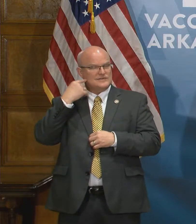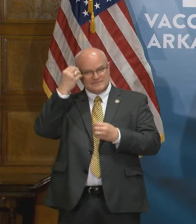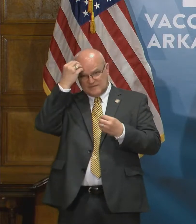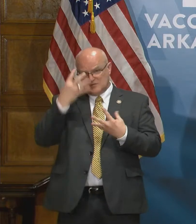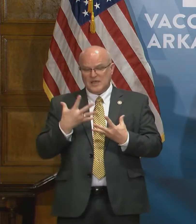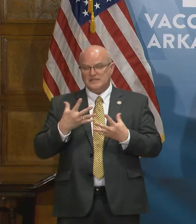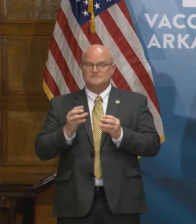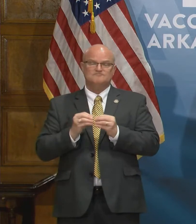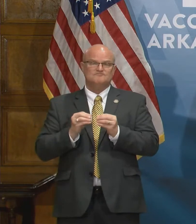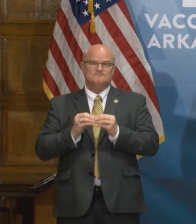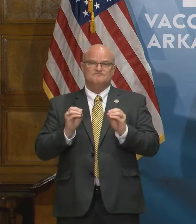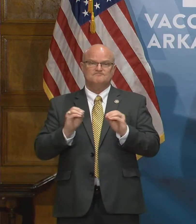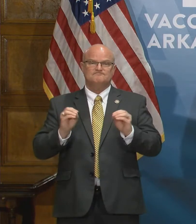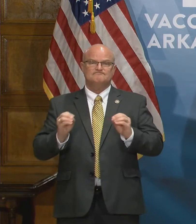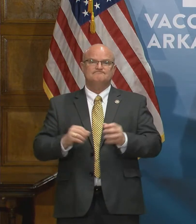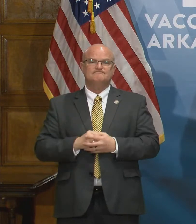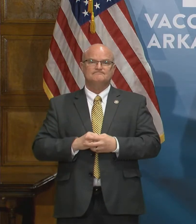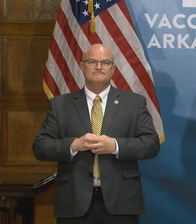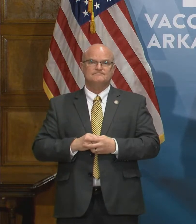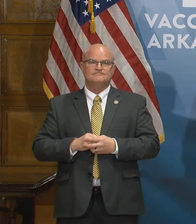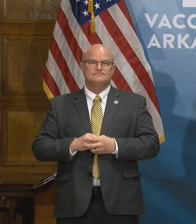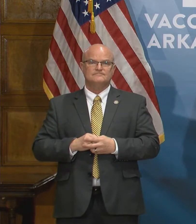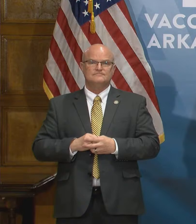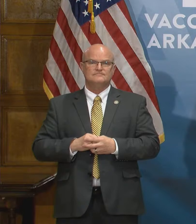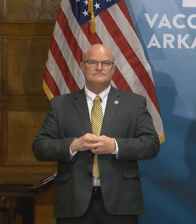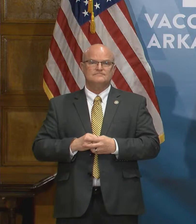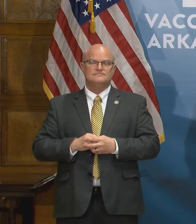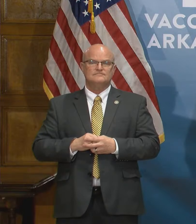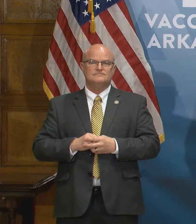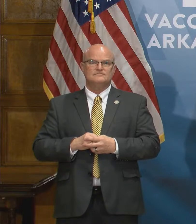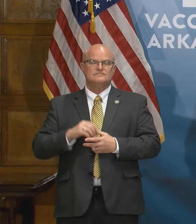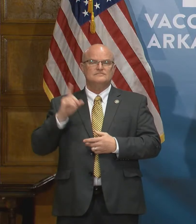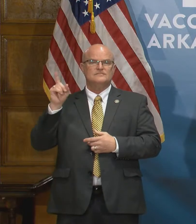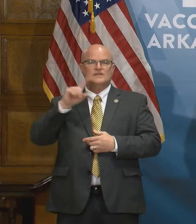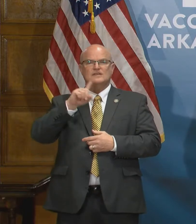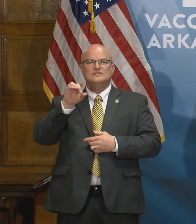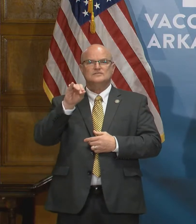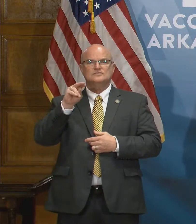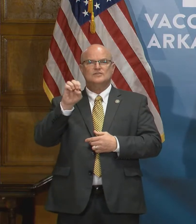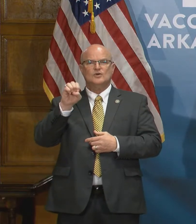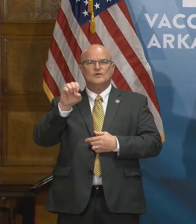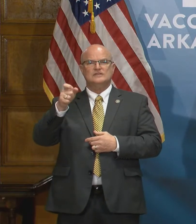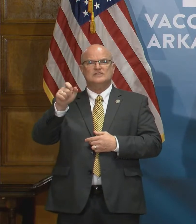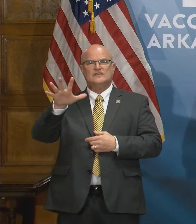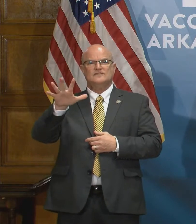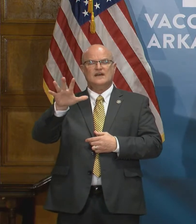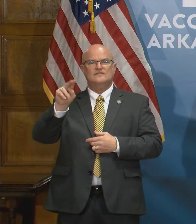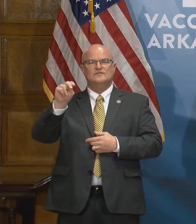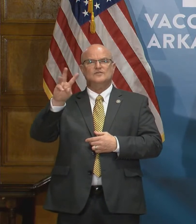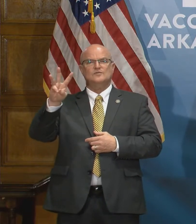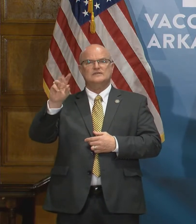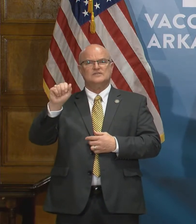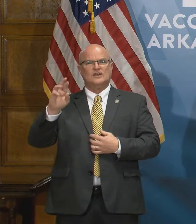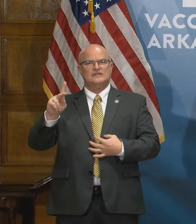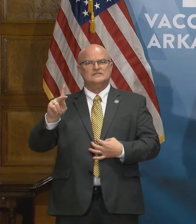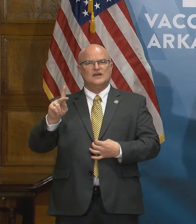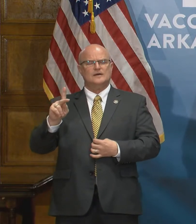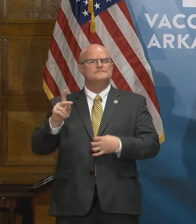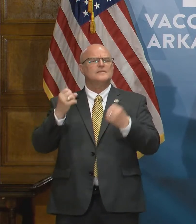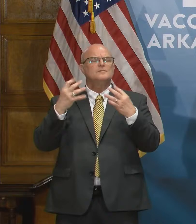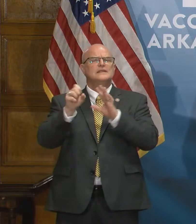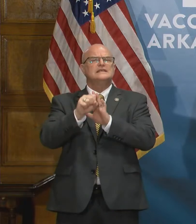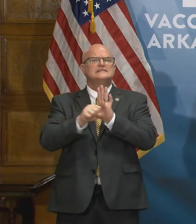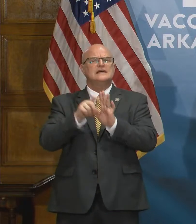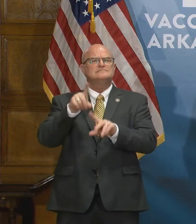any additional details. Governor, this is Zoe in Channel 5 in Northwest Arkansas. A lot of states are